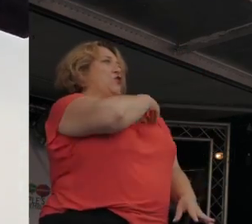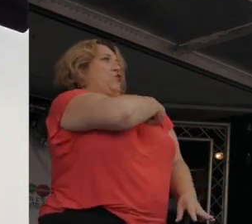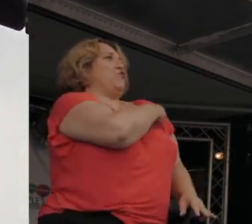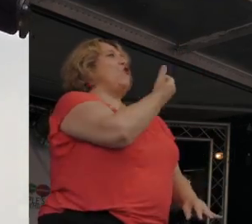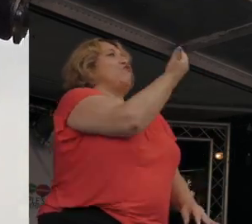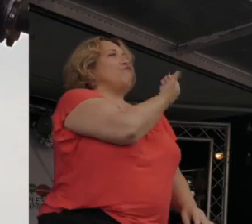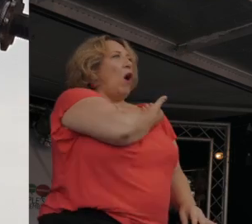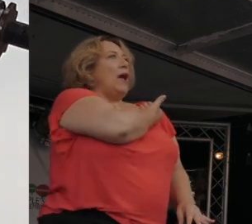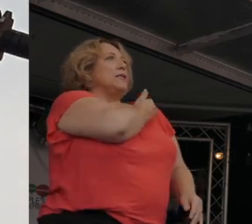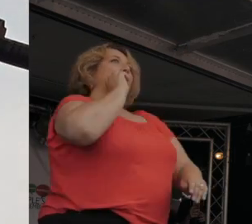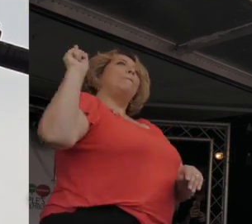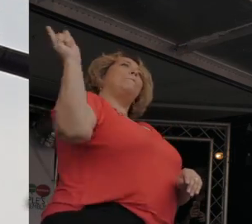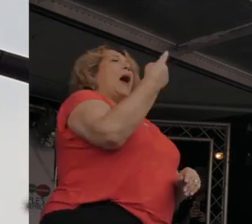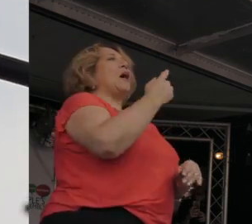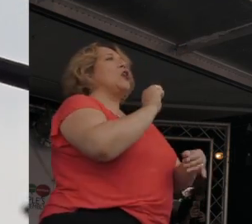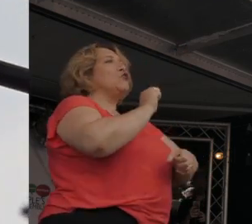country.